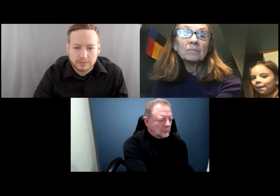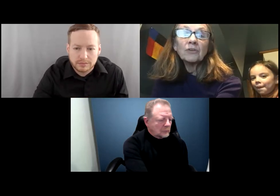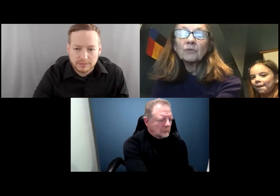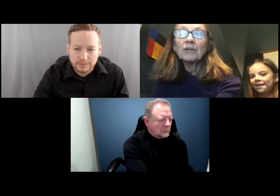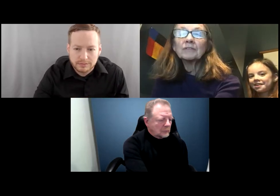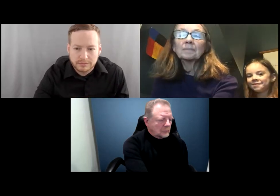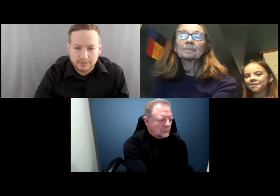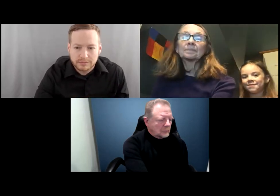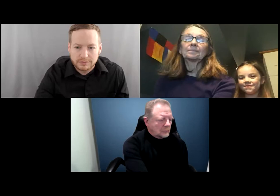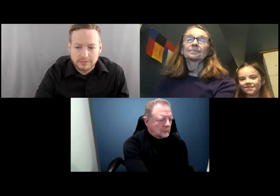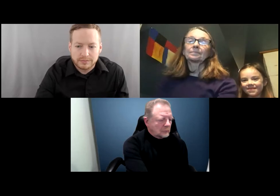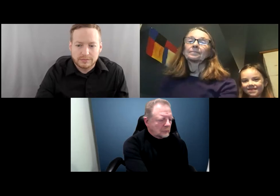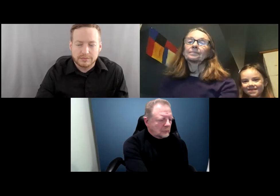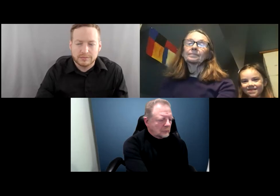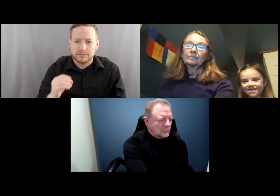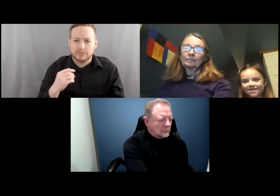or otherwise.